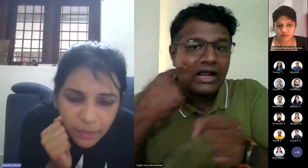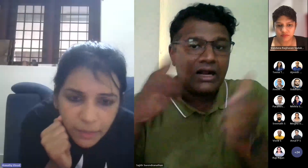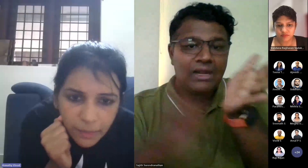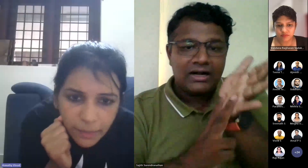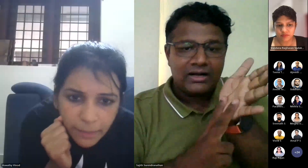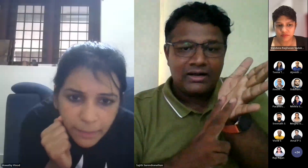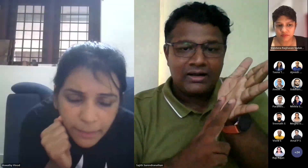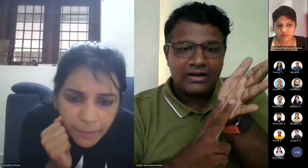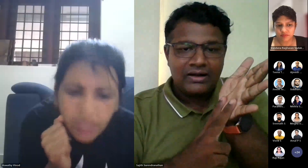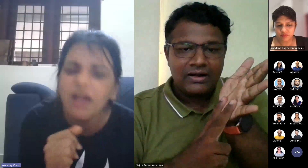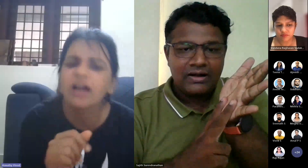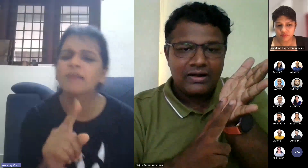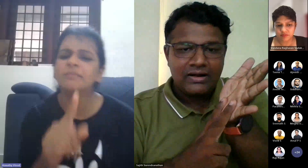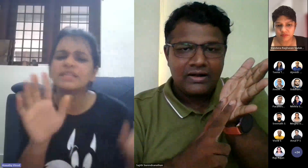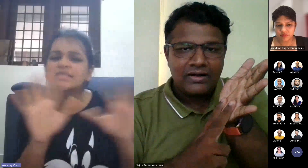Java?